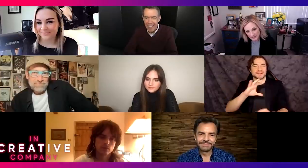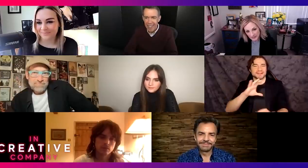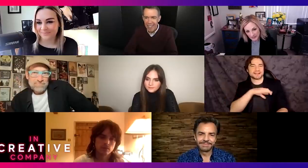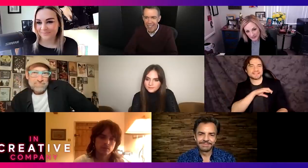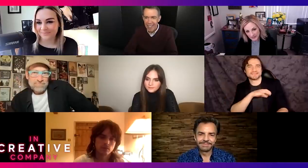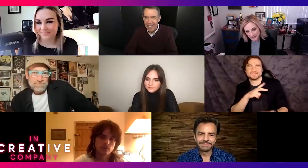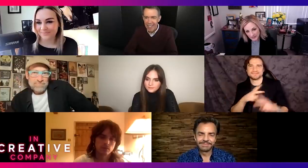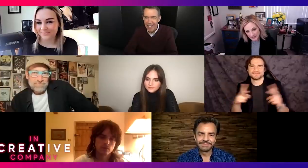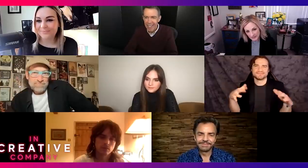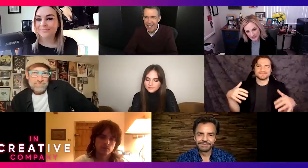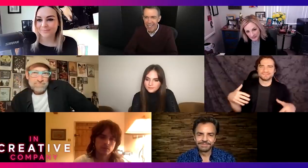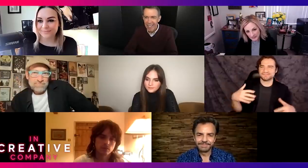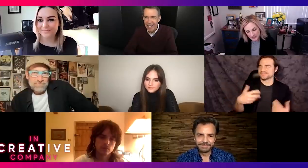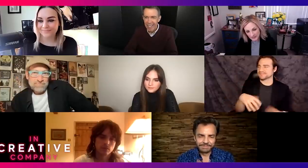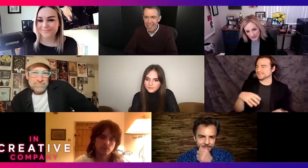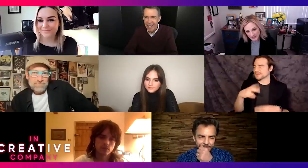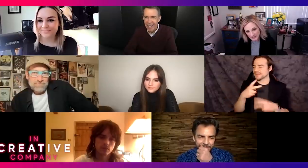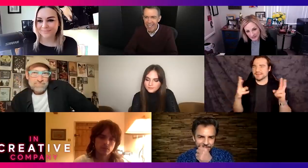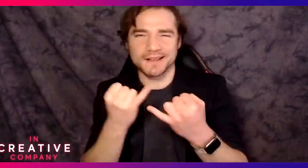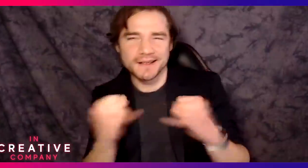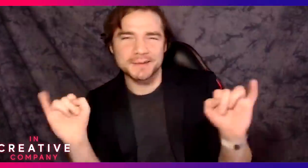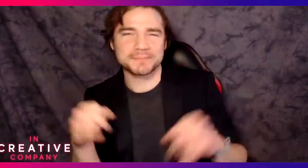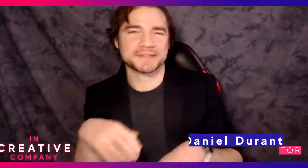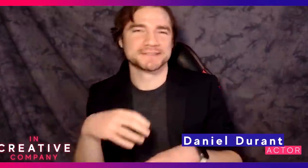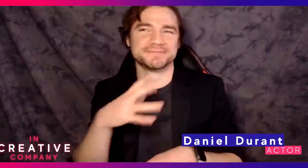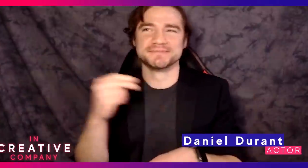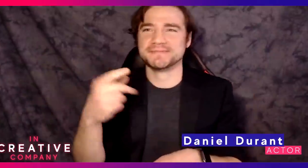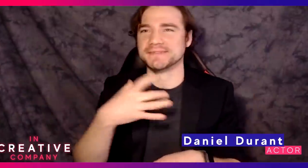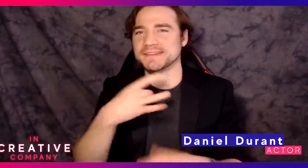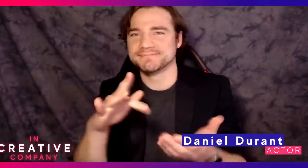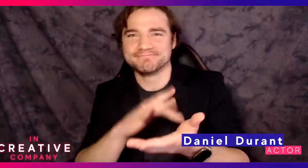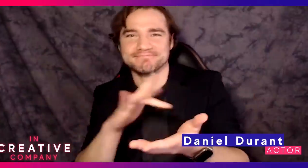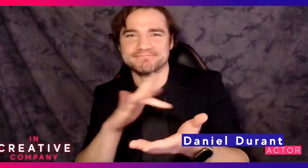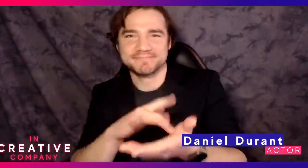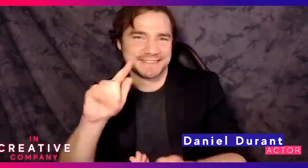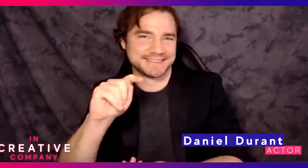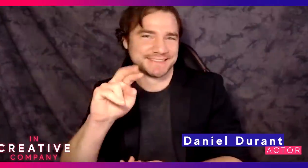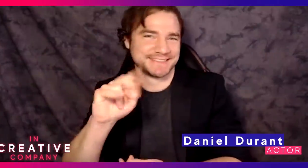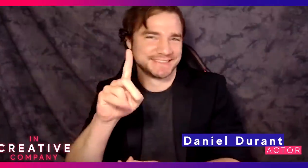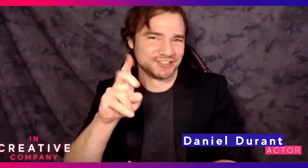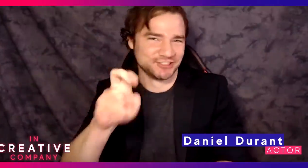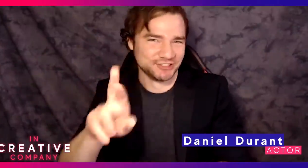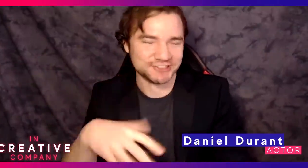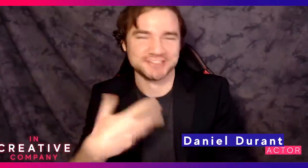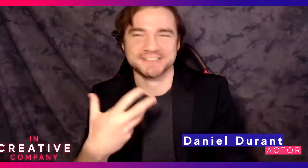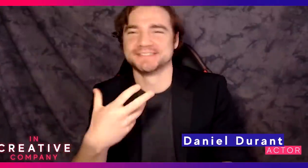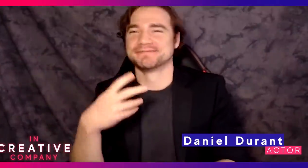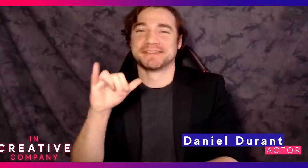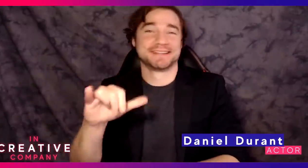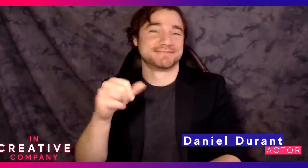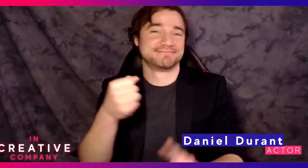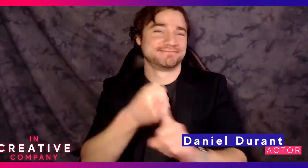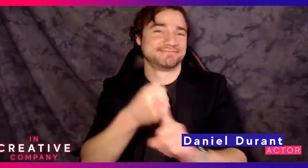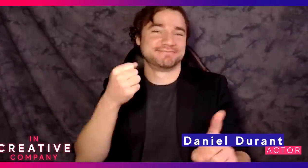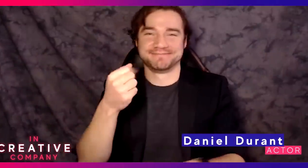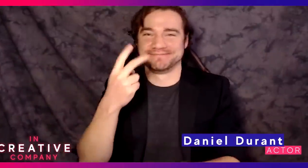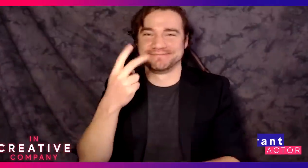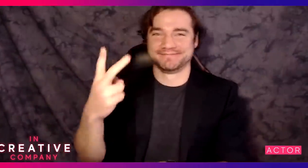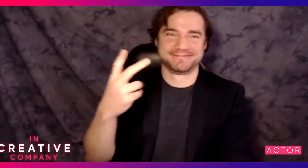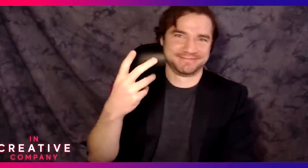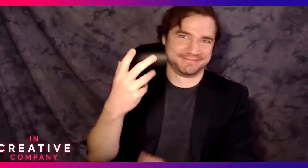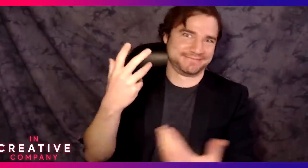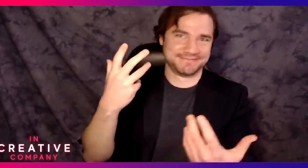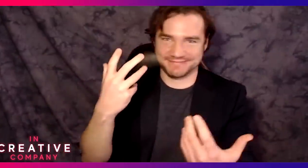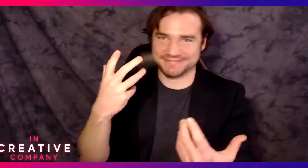Well, really, I mean, Leo, my character, he's very like chill, very independent. You know, he obviously likes Tinder, as you see in the